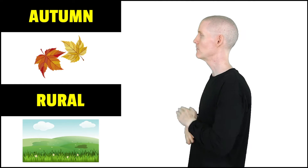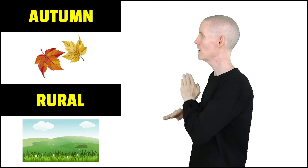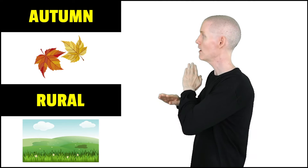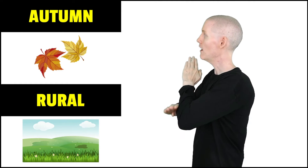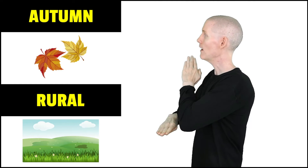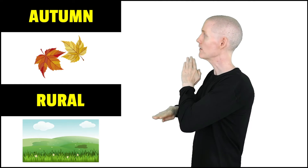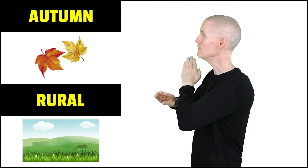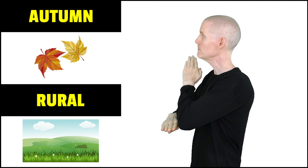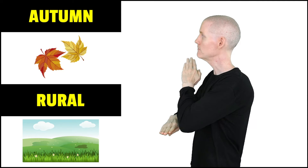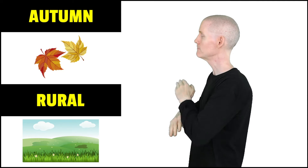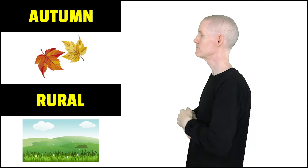Autumn,